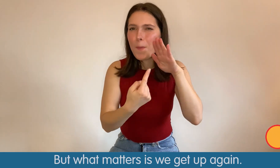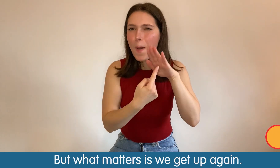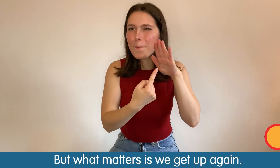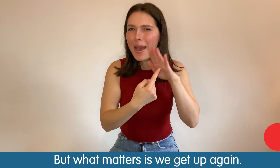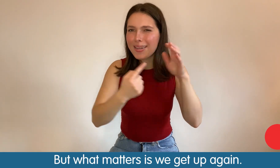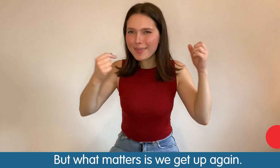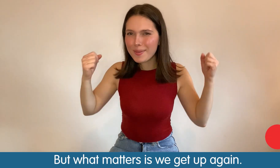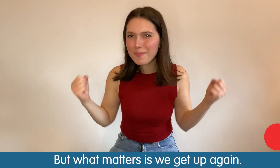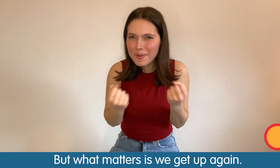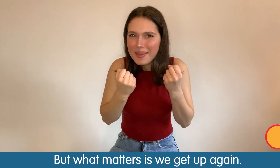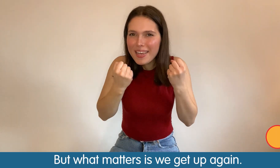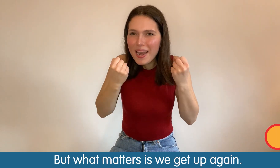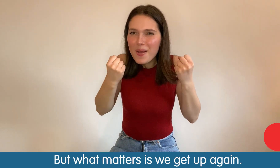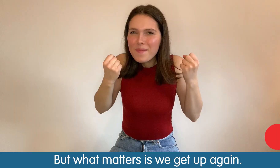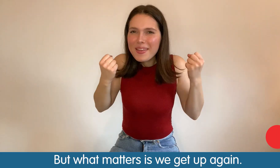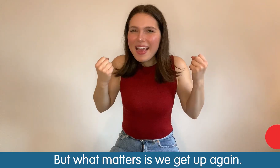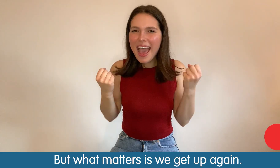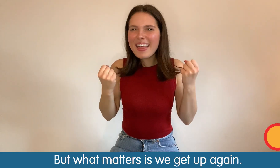what matters is we get up again.